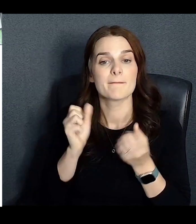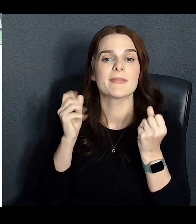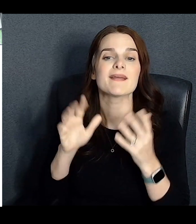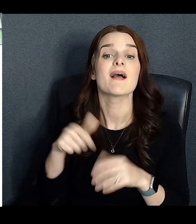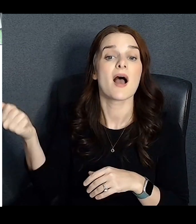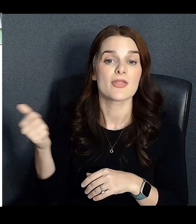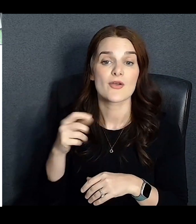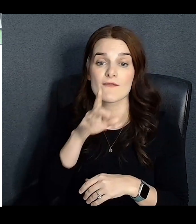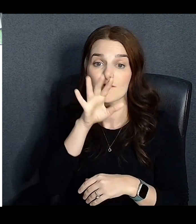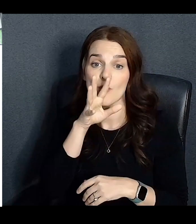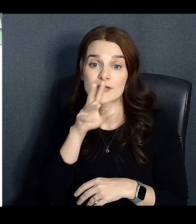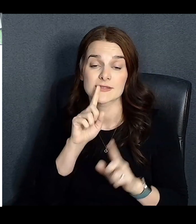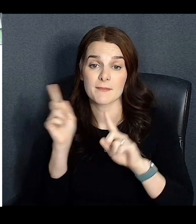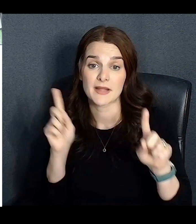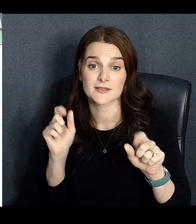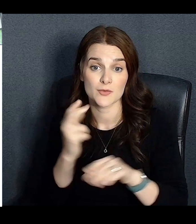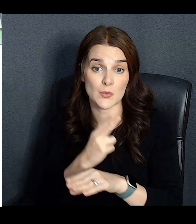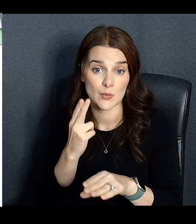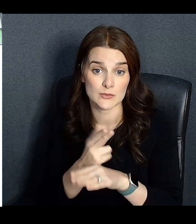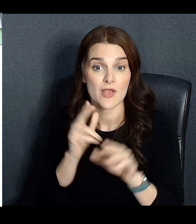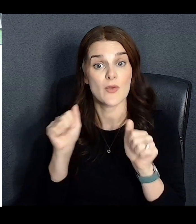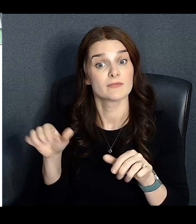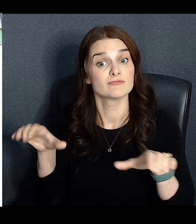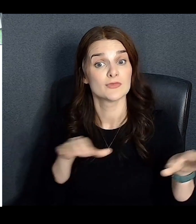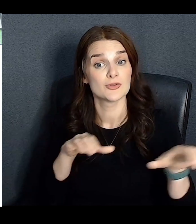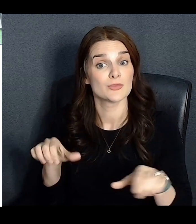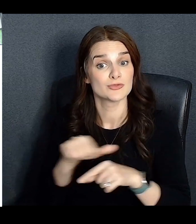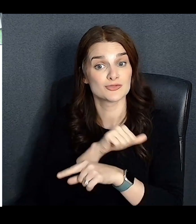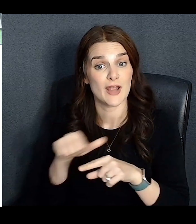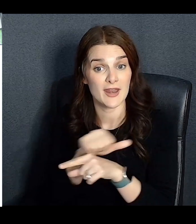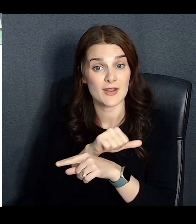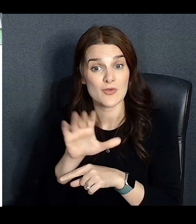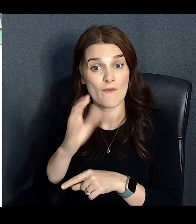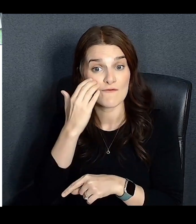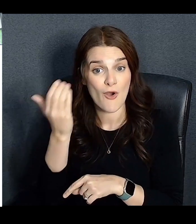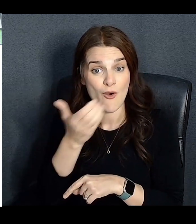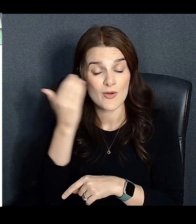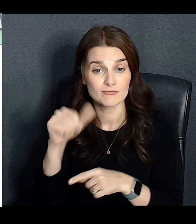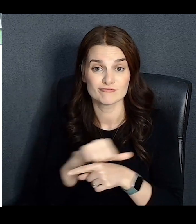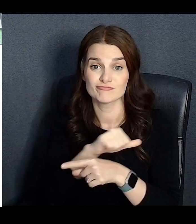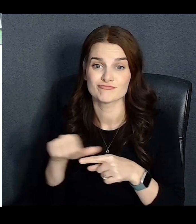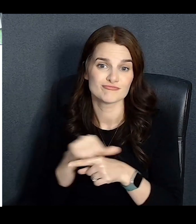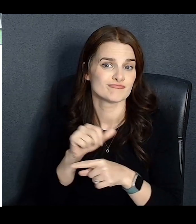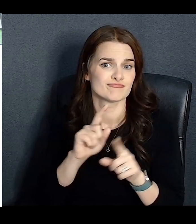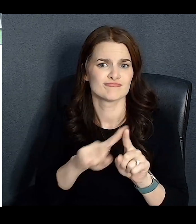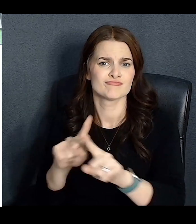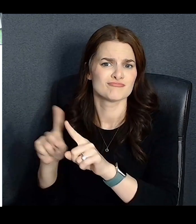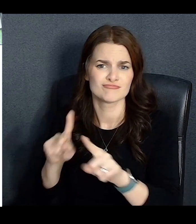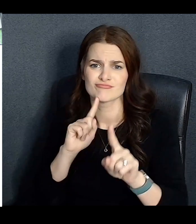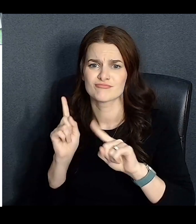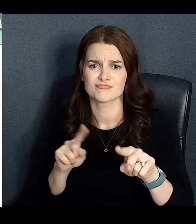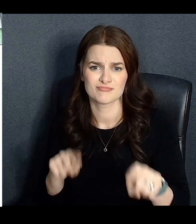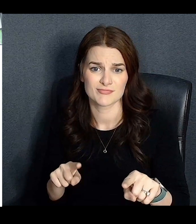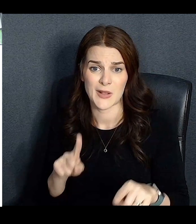other, voice commands that you can use. You can do a little training in your phone to practice using all these different